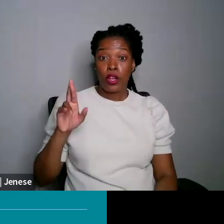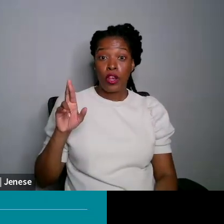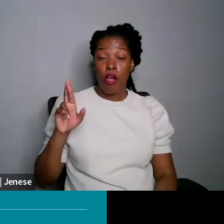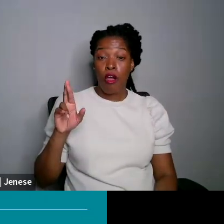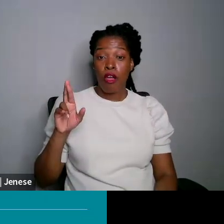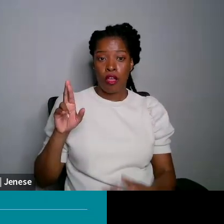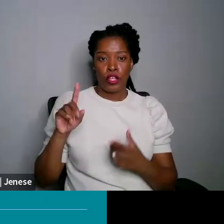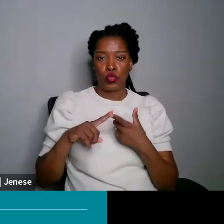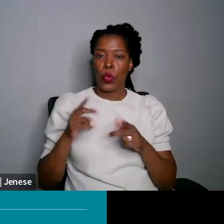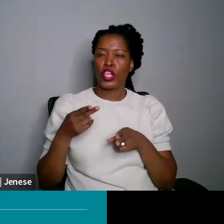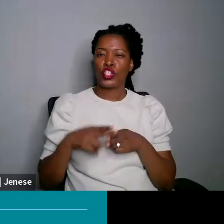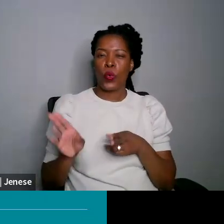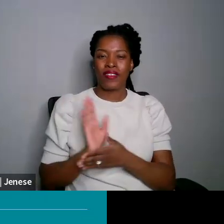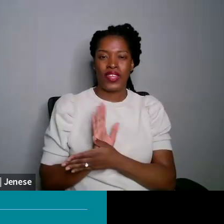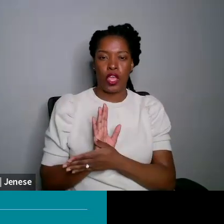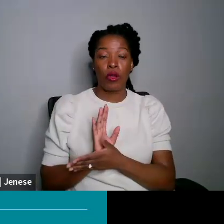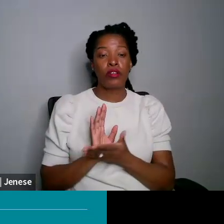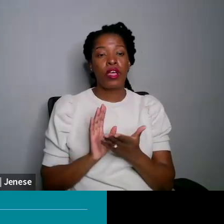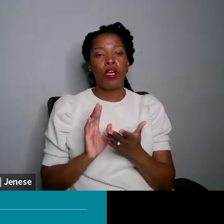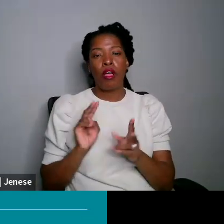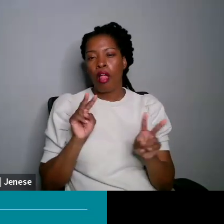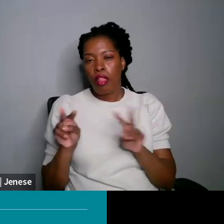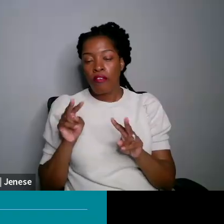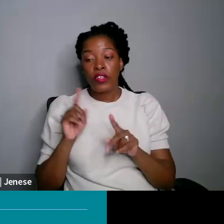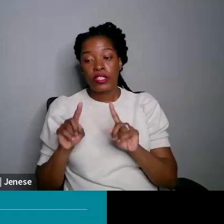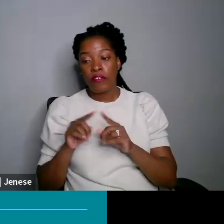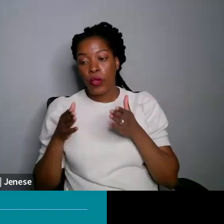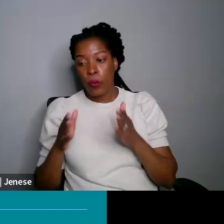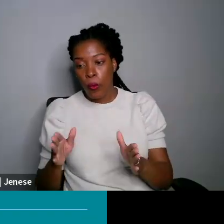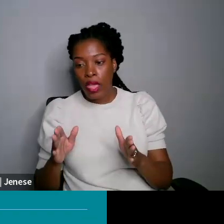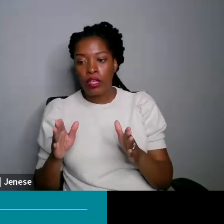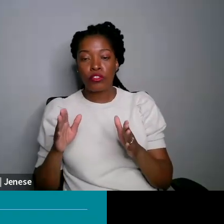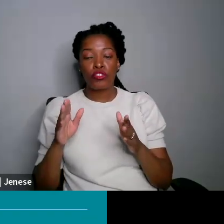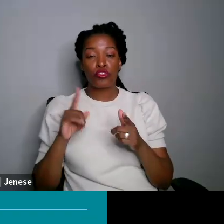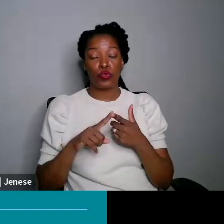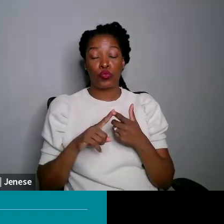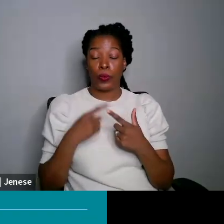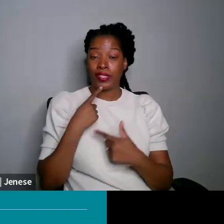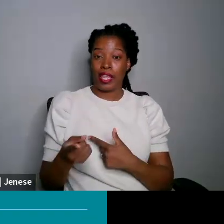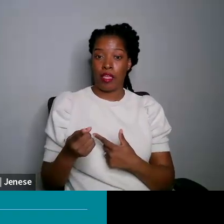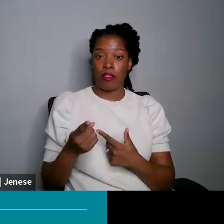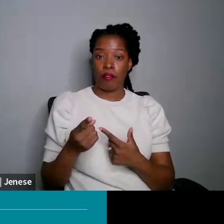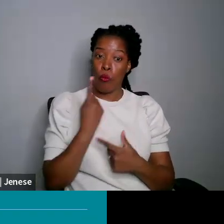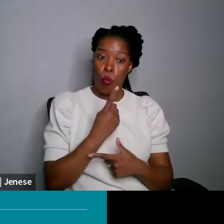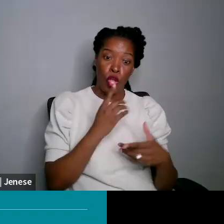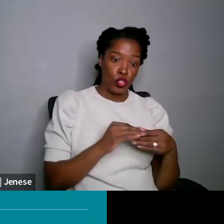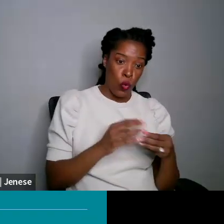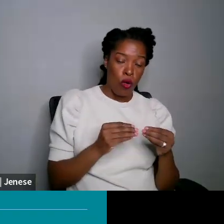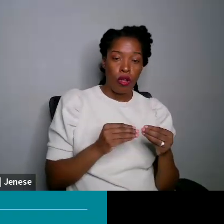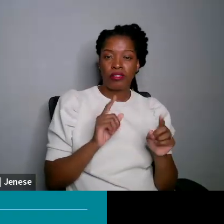ways to tell one story in multiple formats. Also, if AI use is part of your